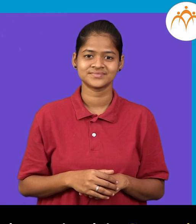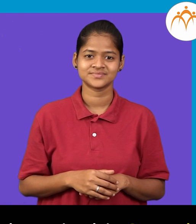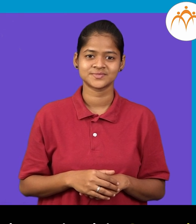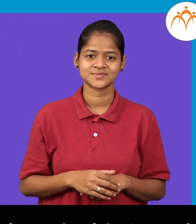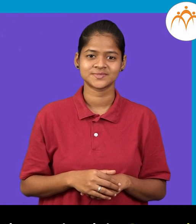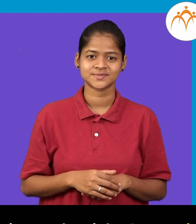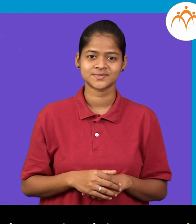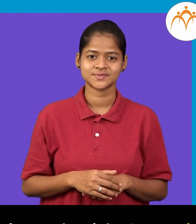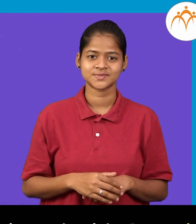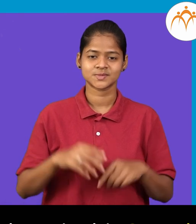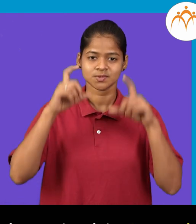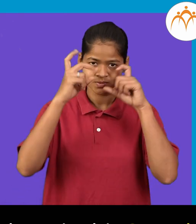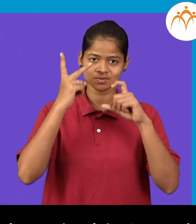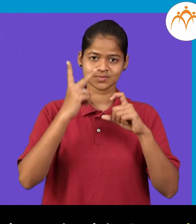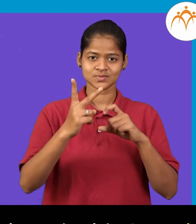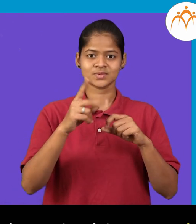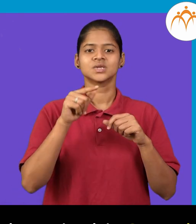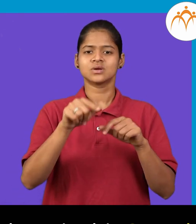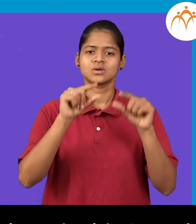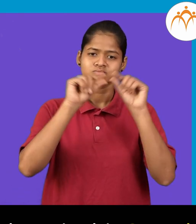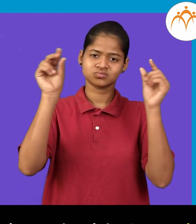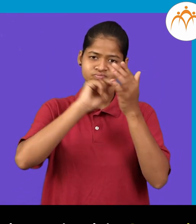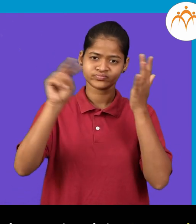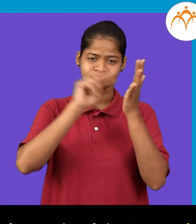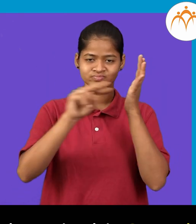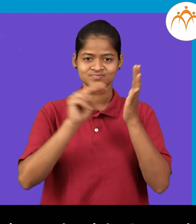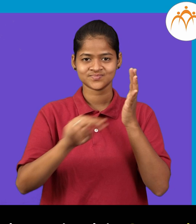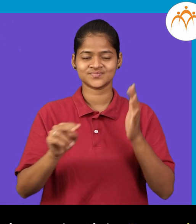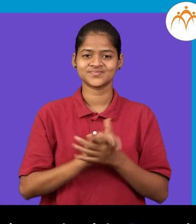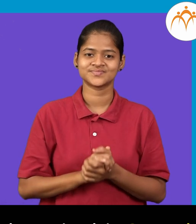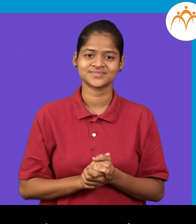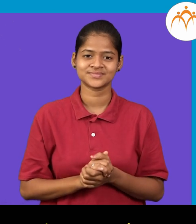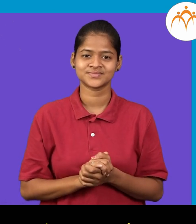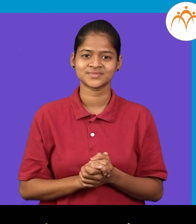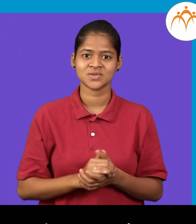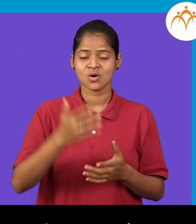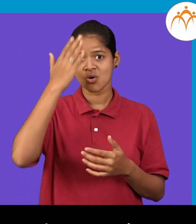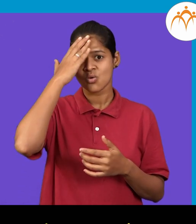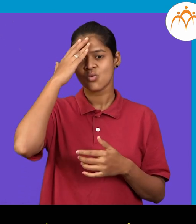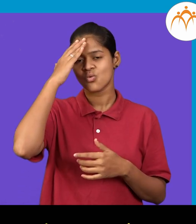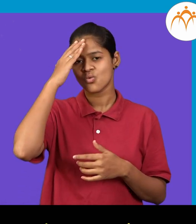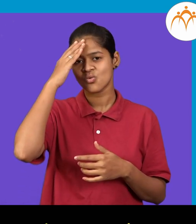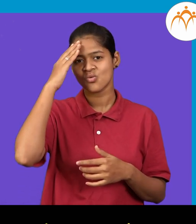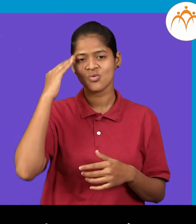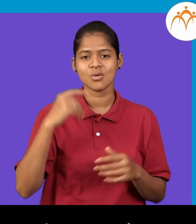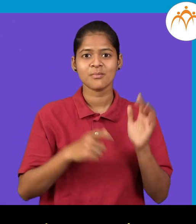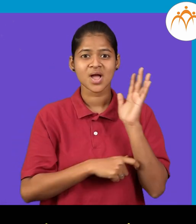asked and there is this question mark. This is called the question